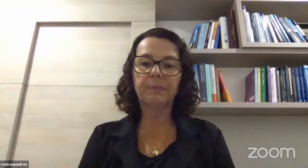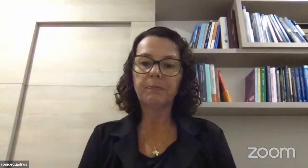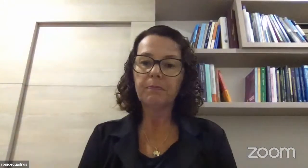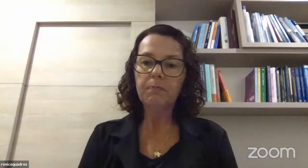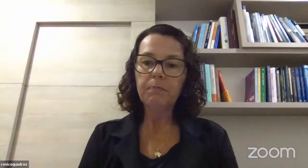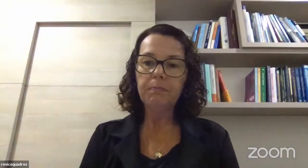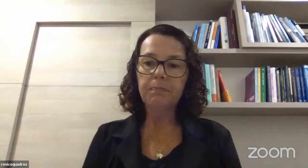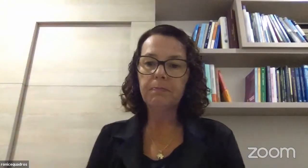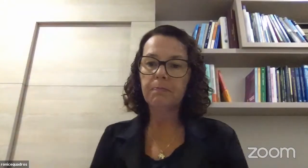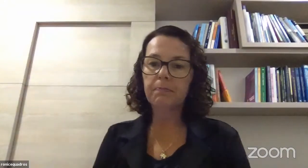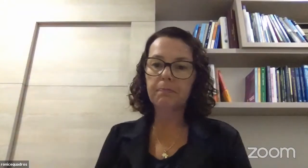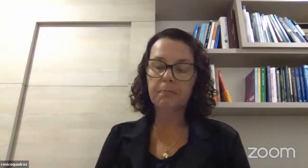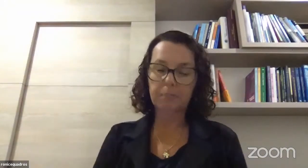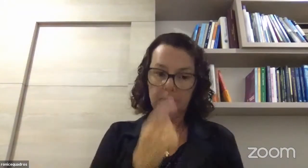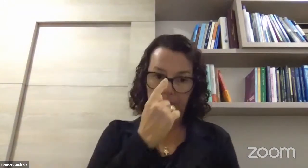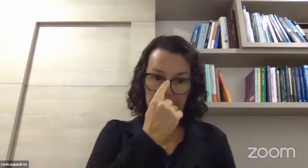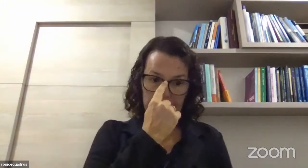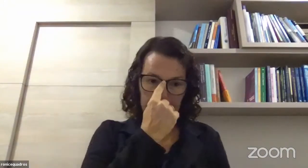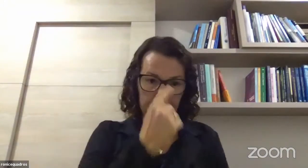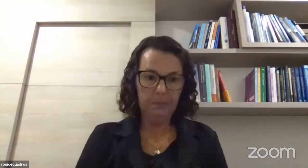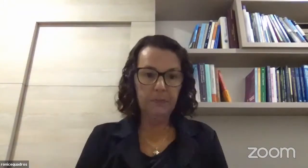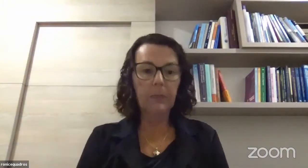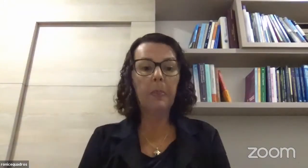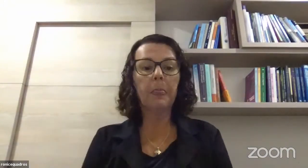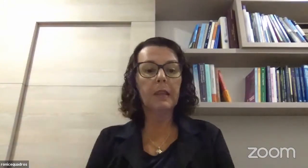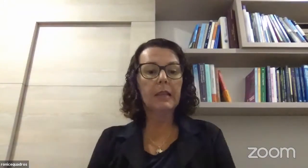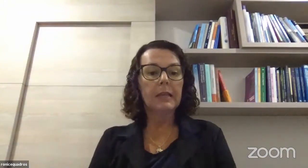must be acquired in groups